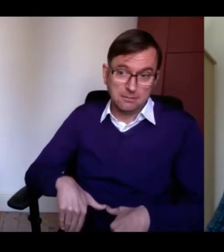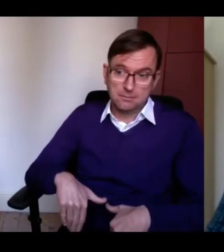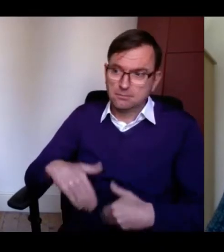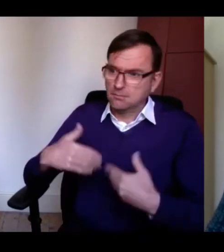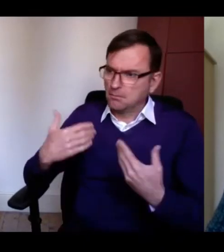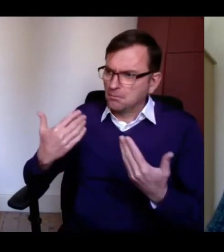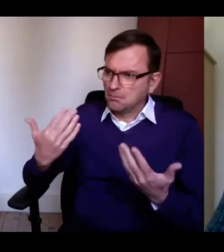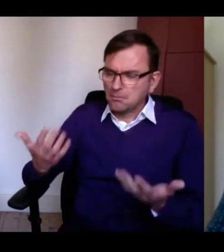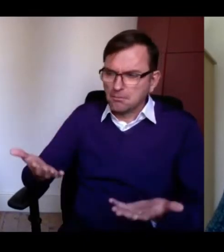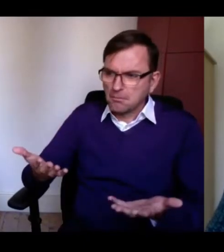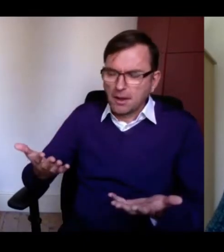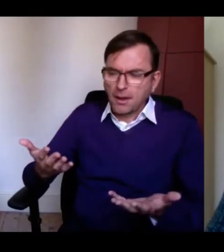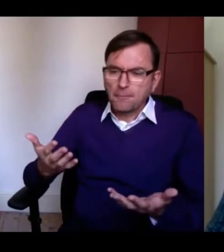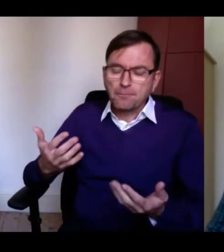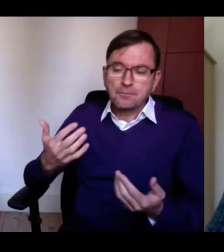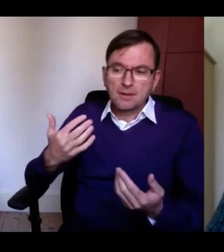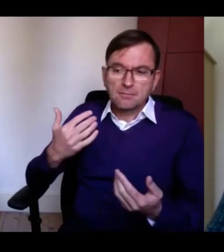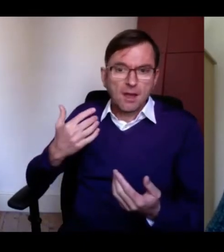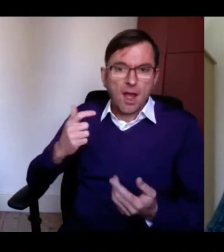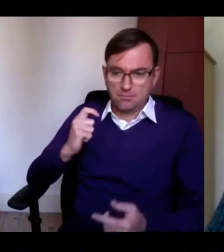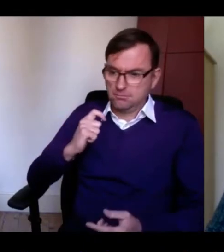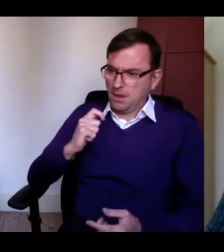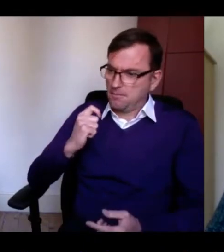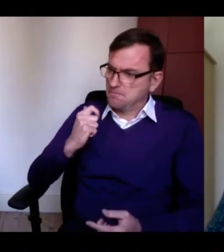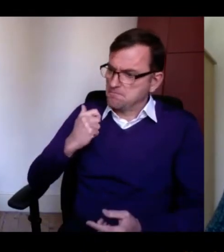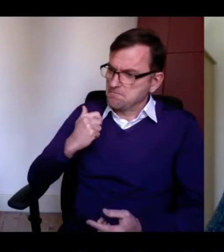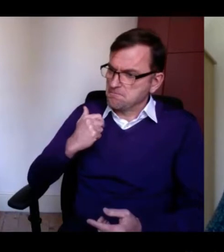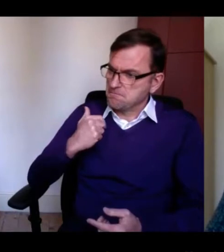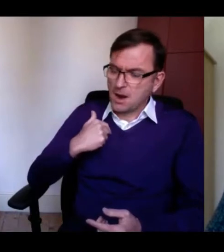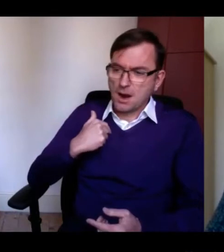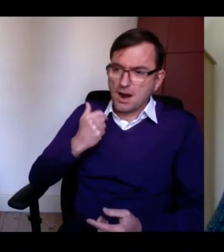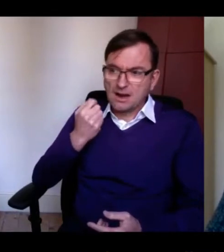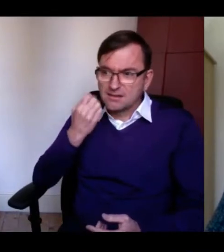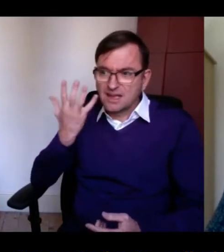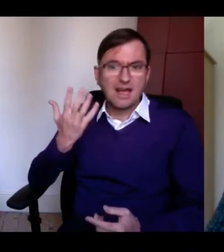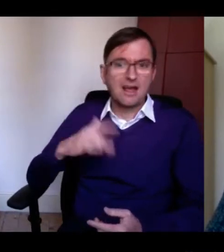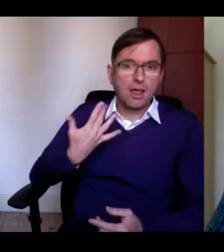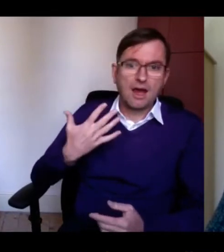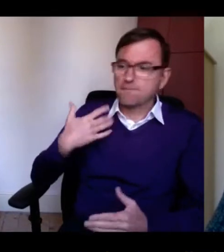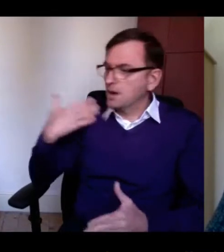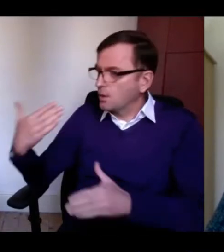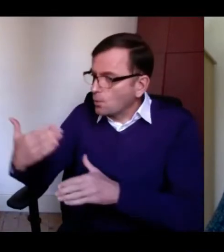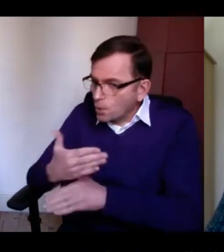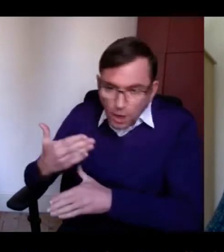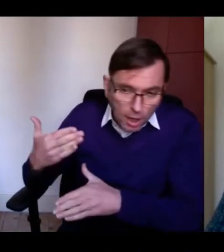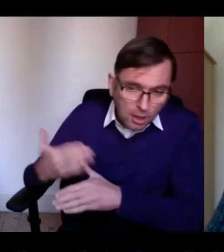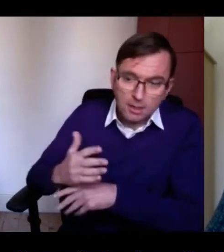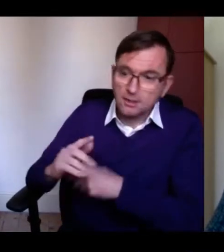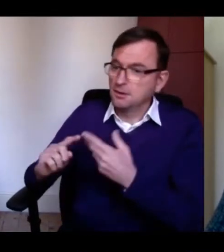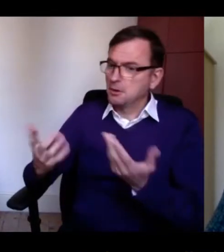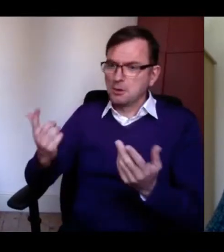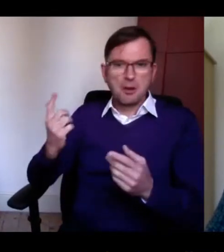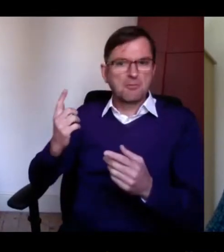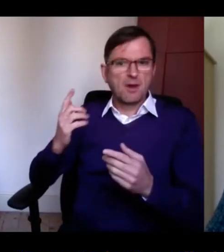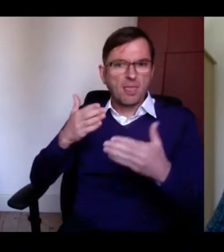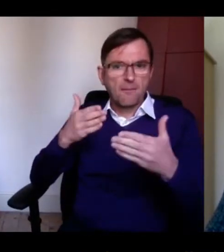about me. It was about me. It wasn't about my disability. It was about my daily life,